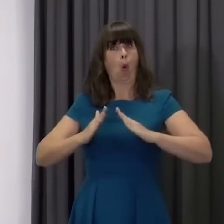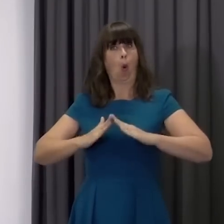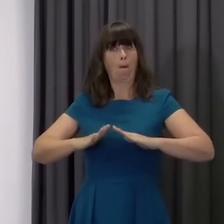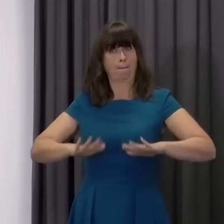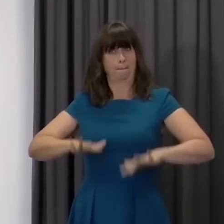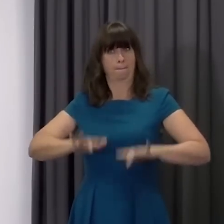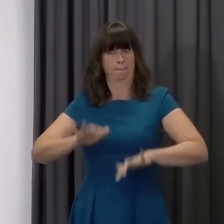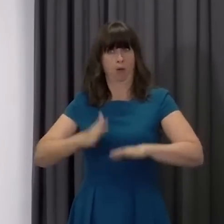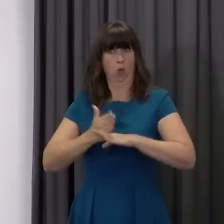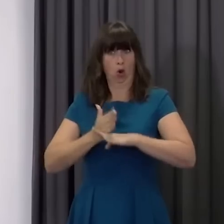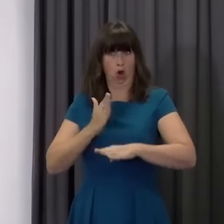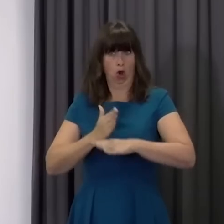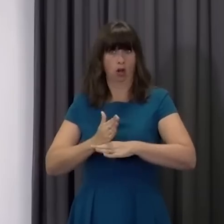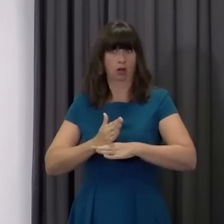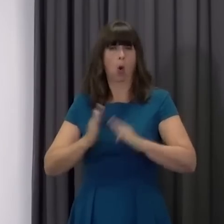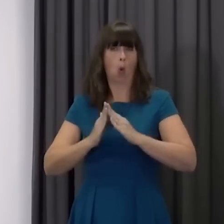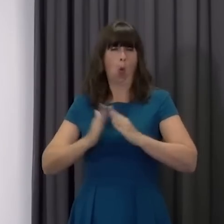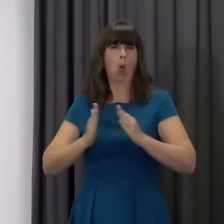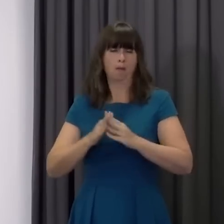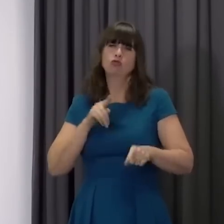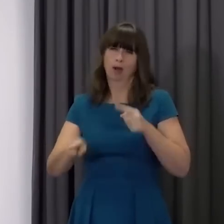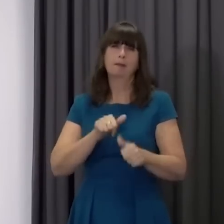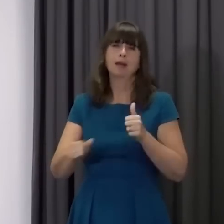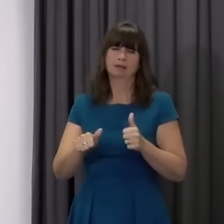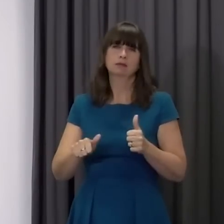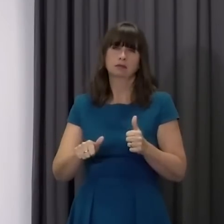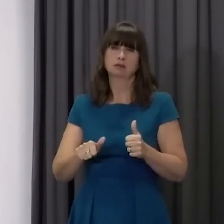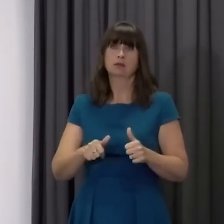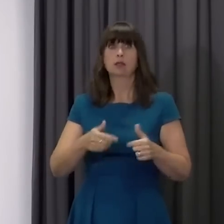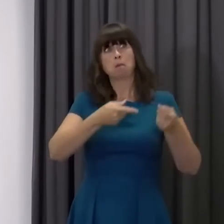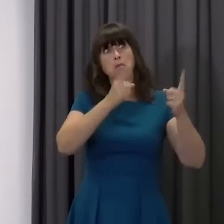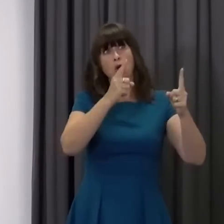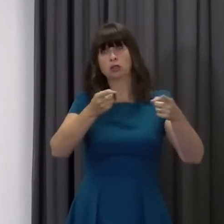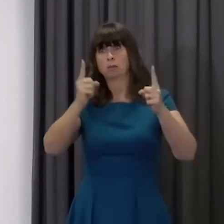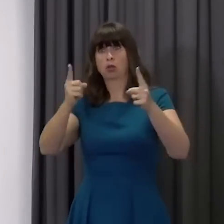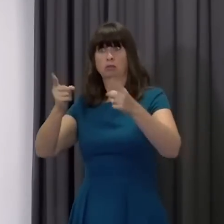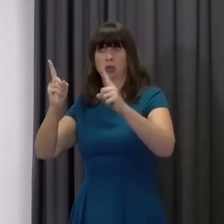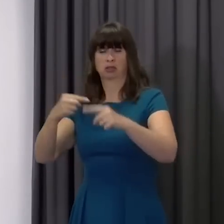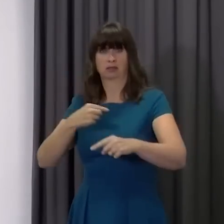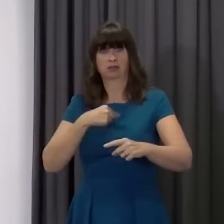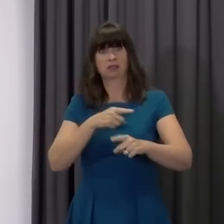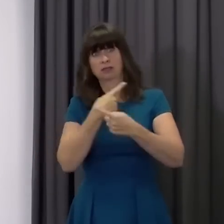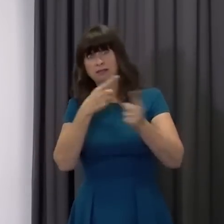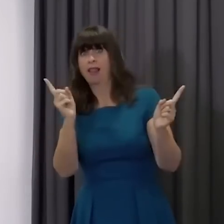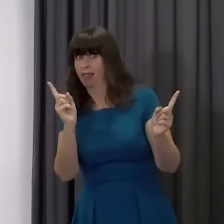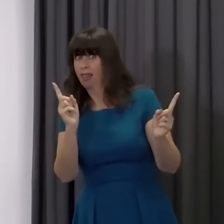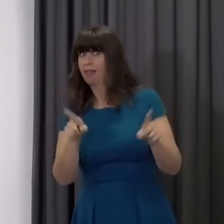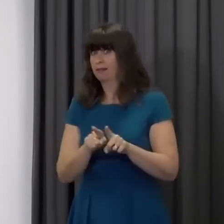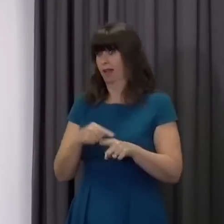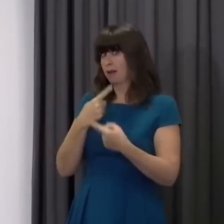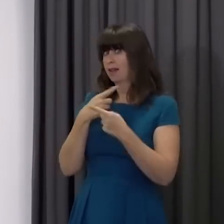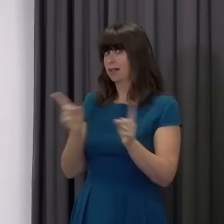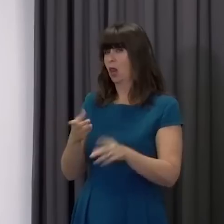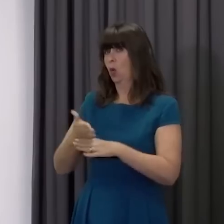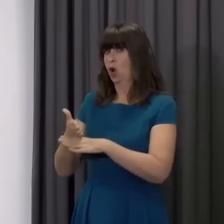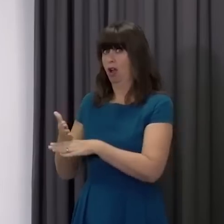as far as possible. A message for employers as much as for workers. Following